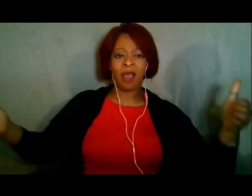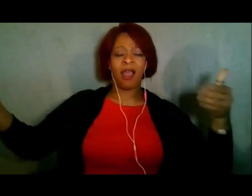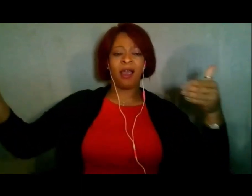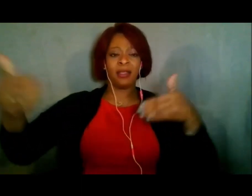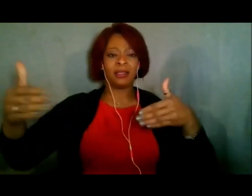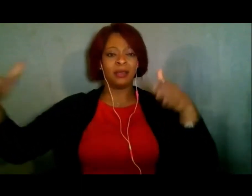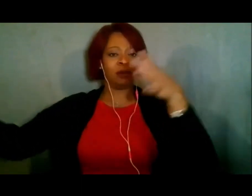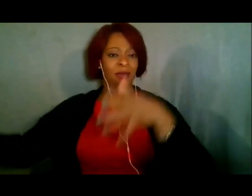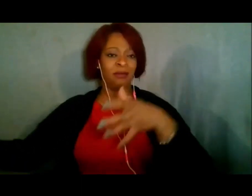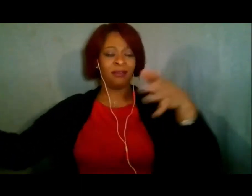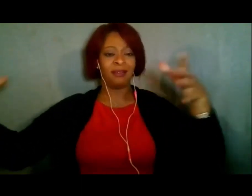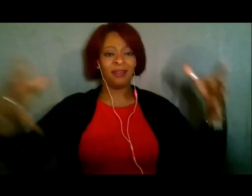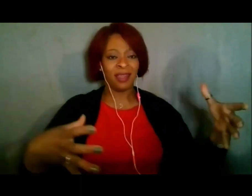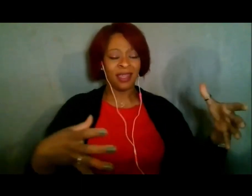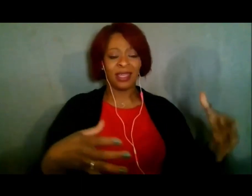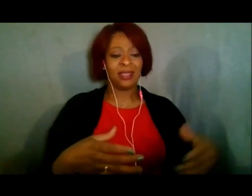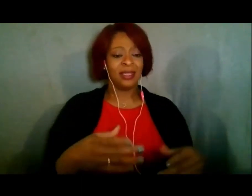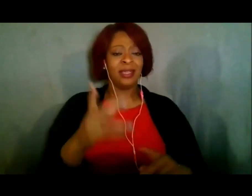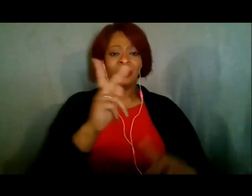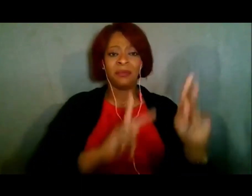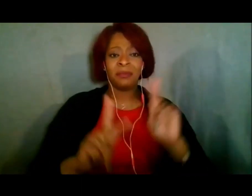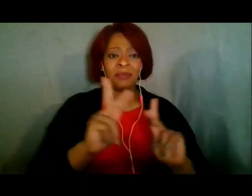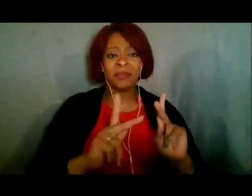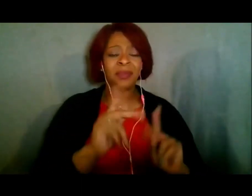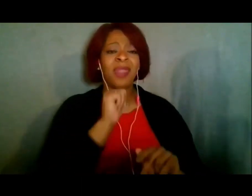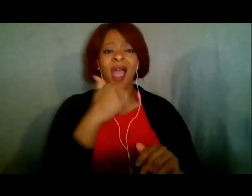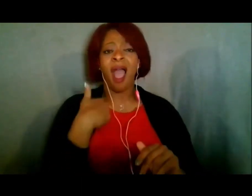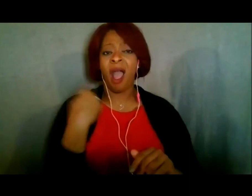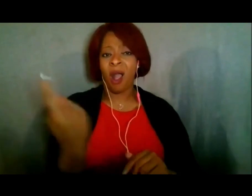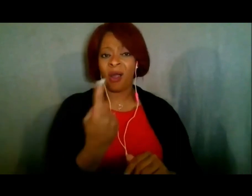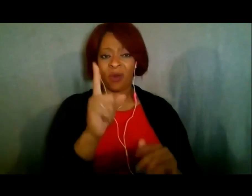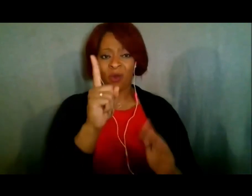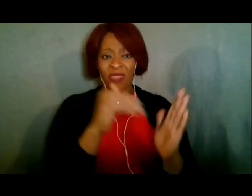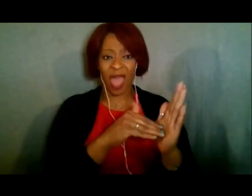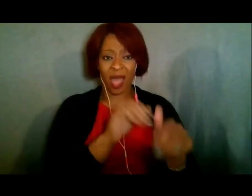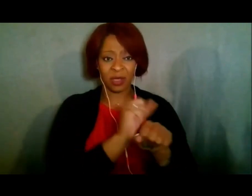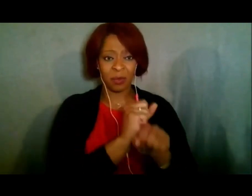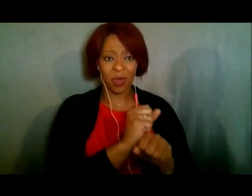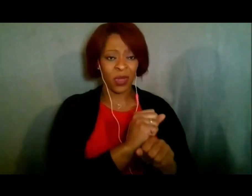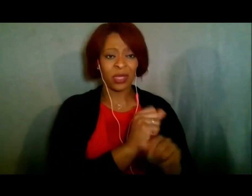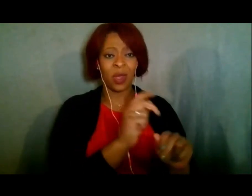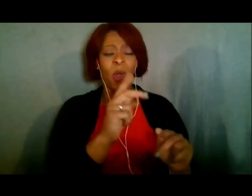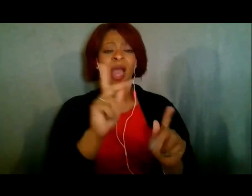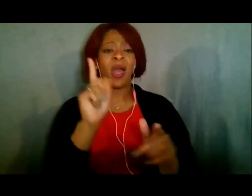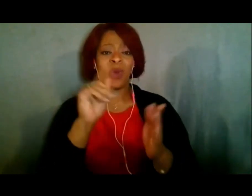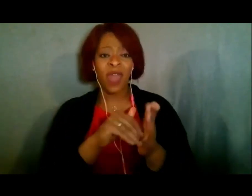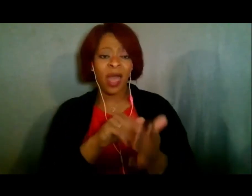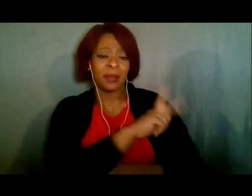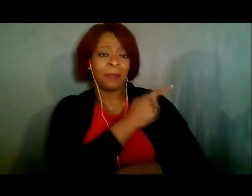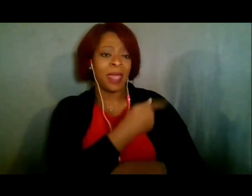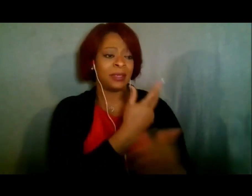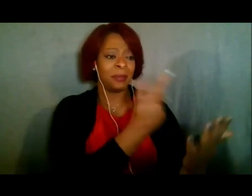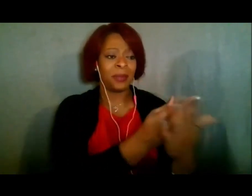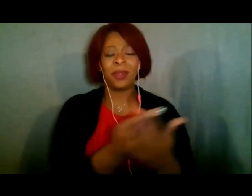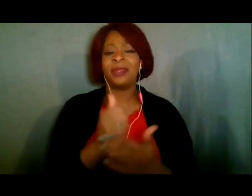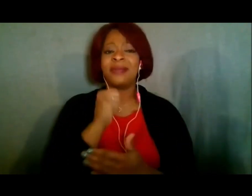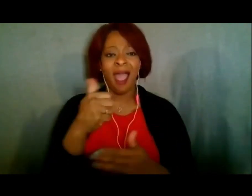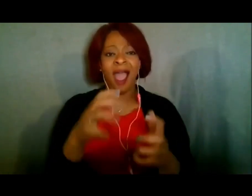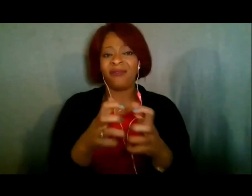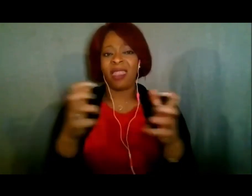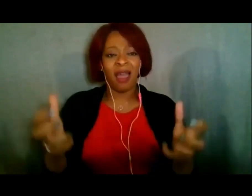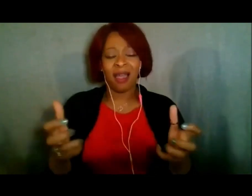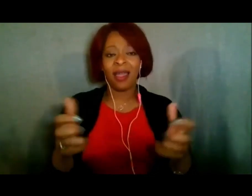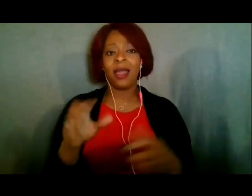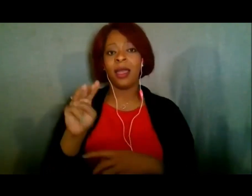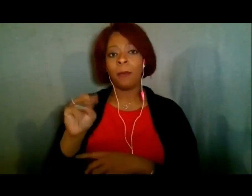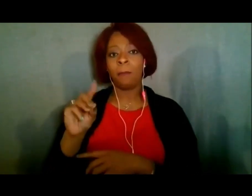And not everyone has 1,000 employees to give it to, or 1,000 patients. The Moderna vaccine is